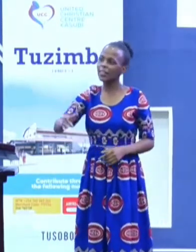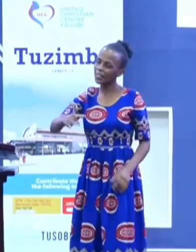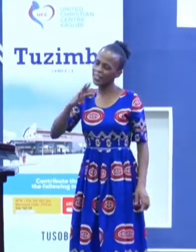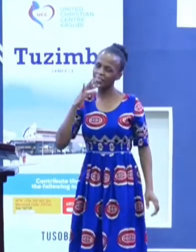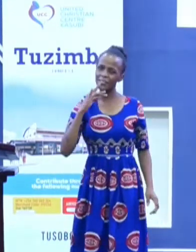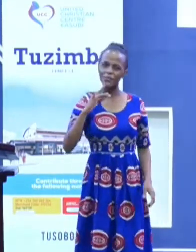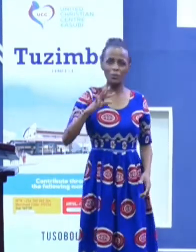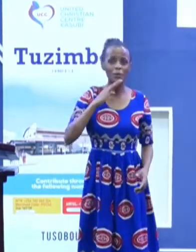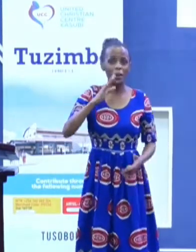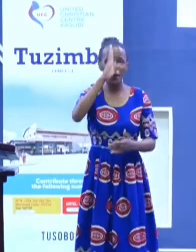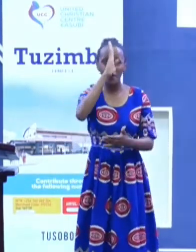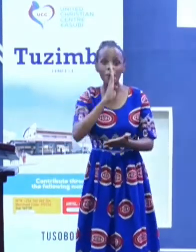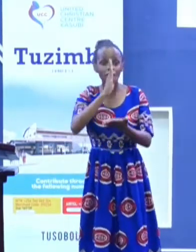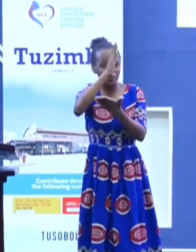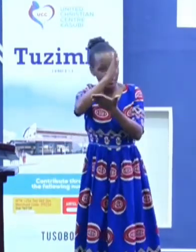words,